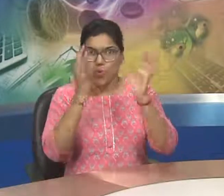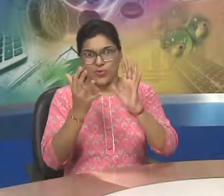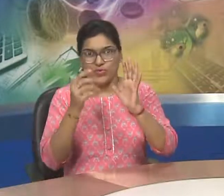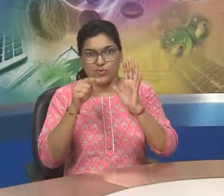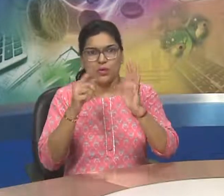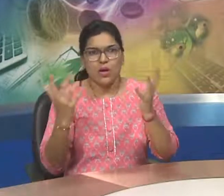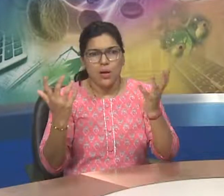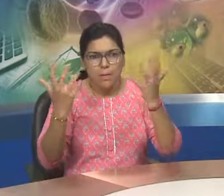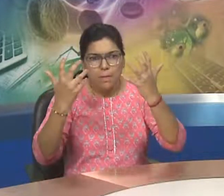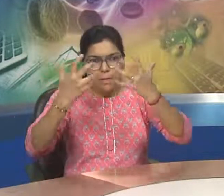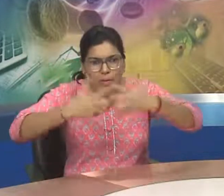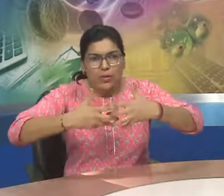Buffering